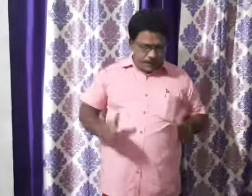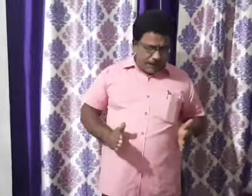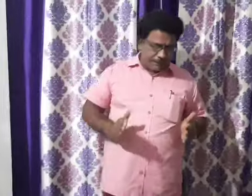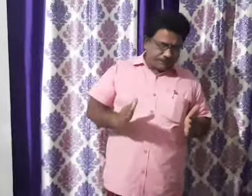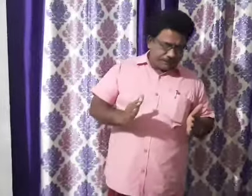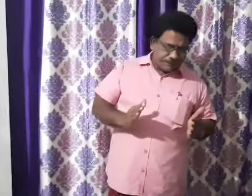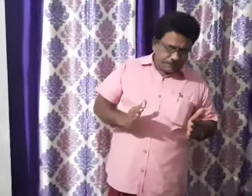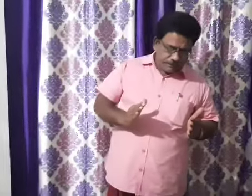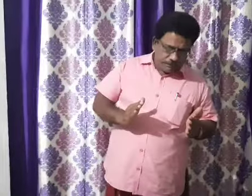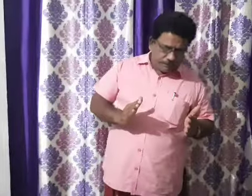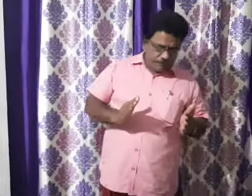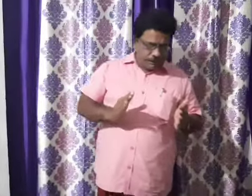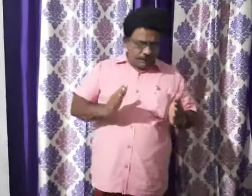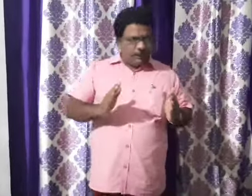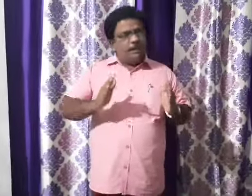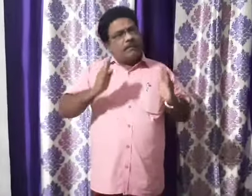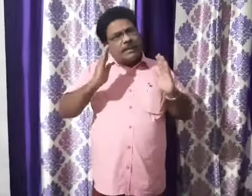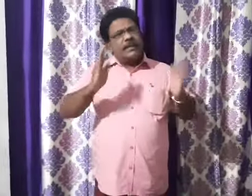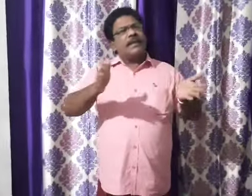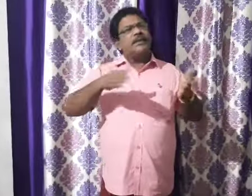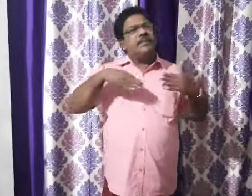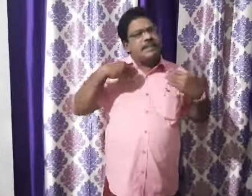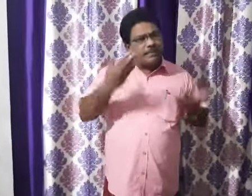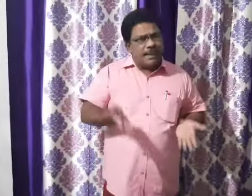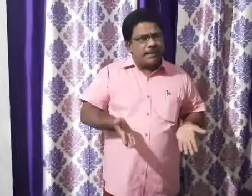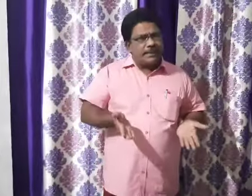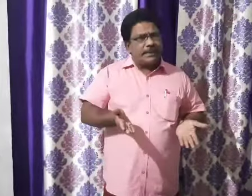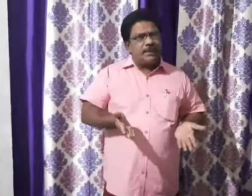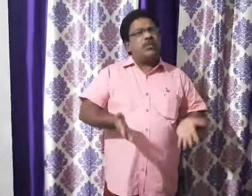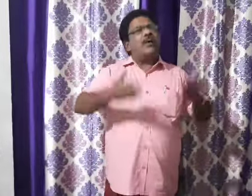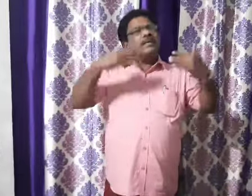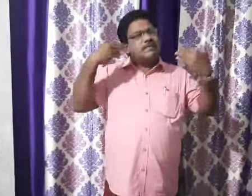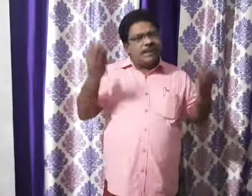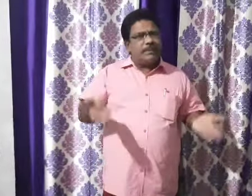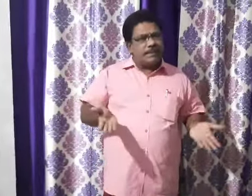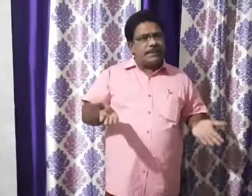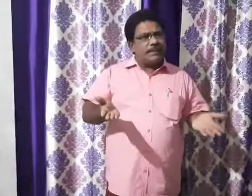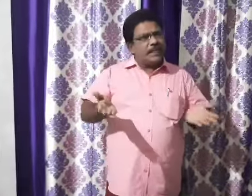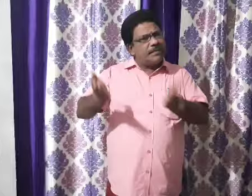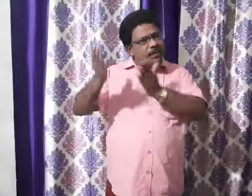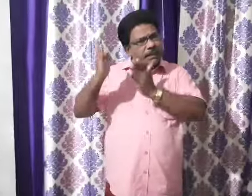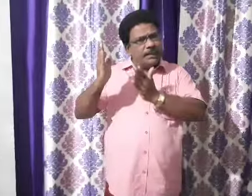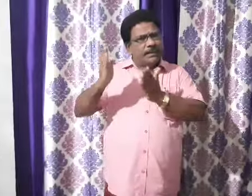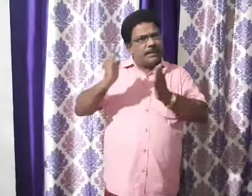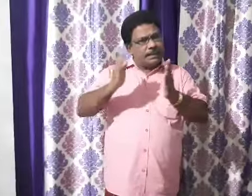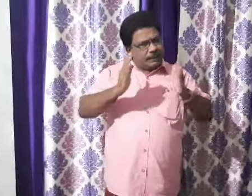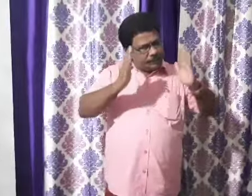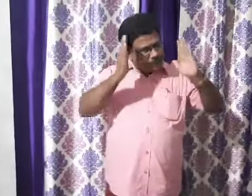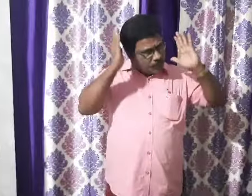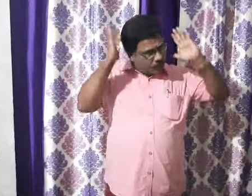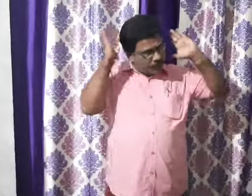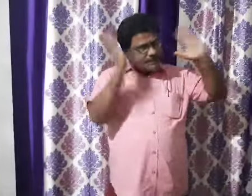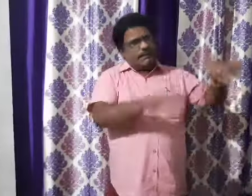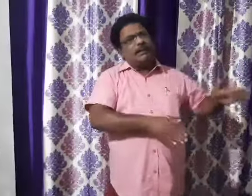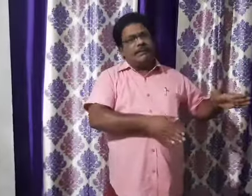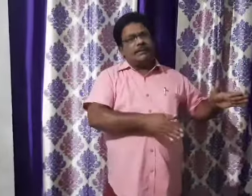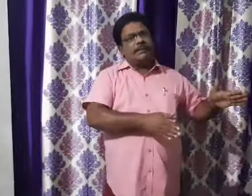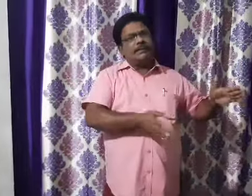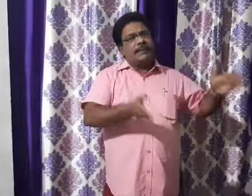Okay? What are the activities in primary sector? Or what is primary sector? That we have already studied in